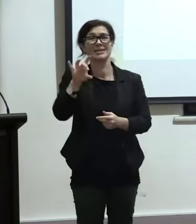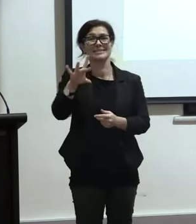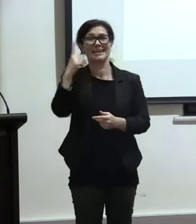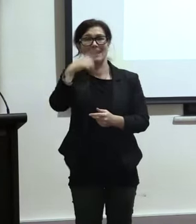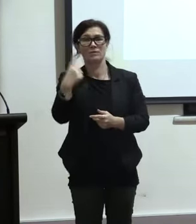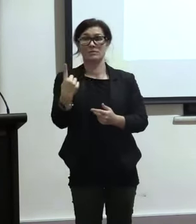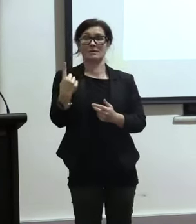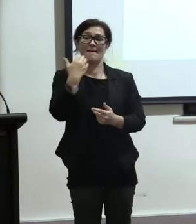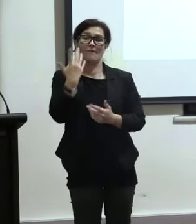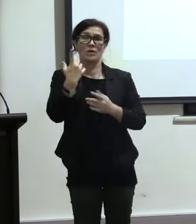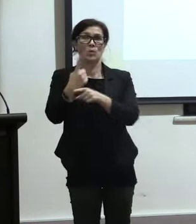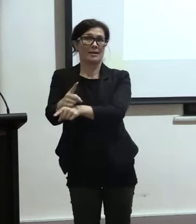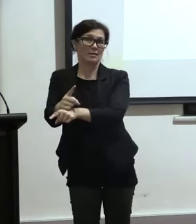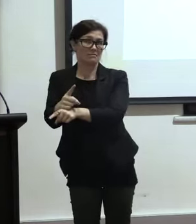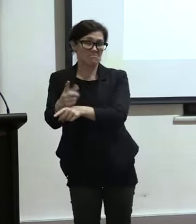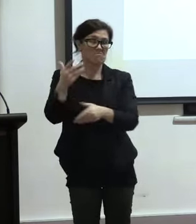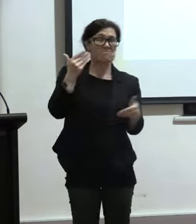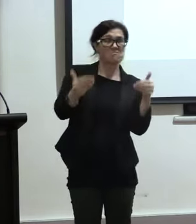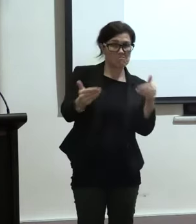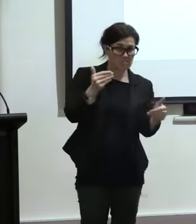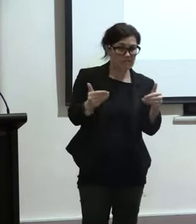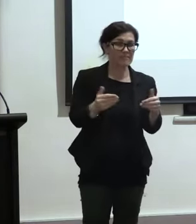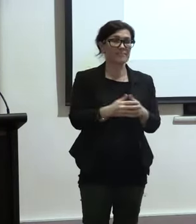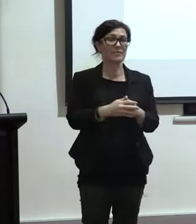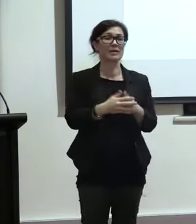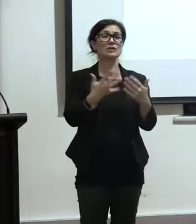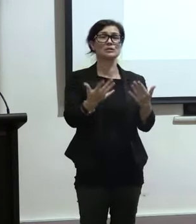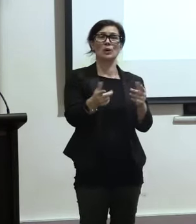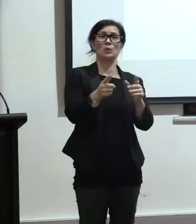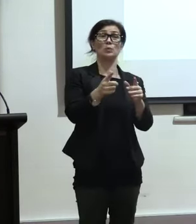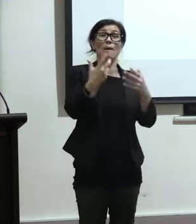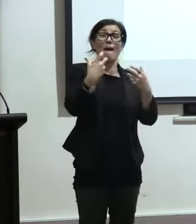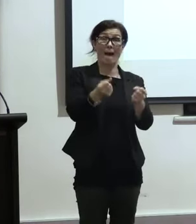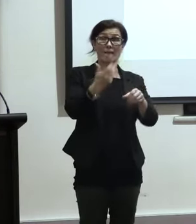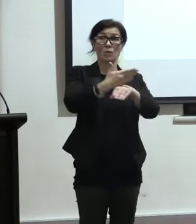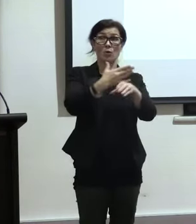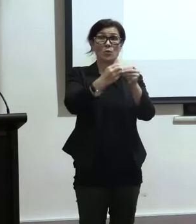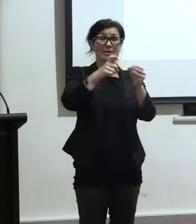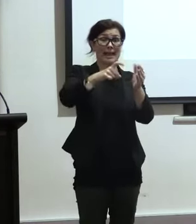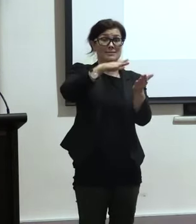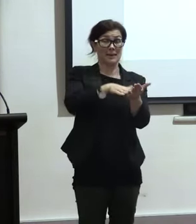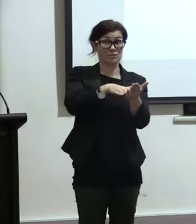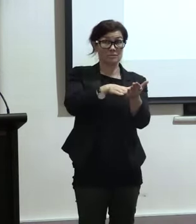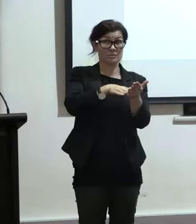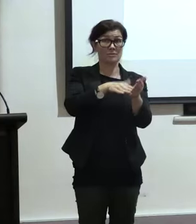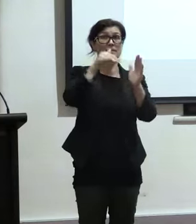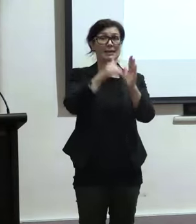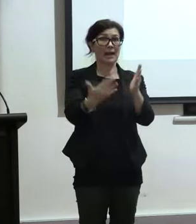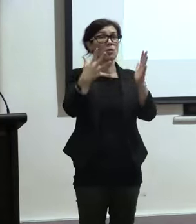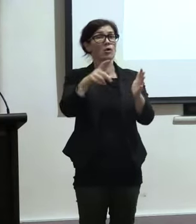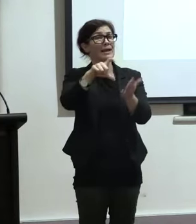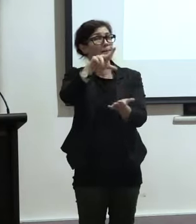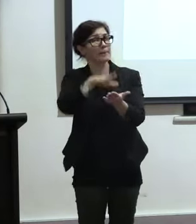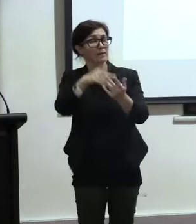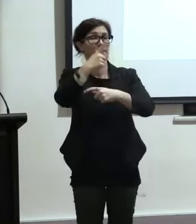that's where you have, I hesitate to say case manager, but lots of case managers are now doing the support coordination